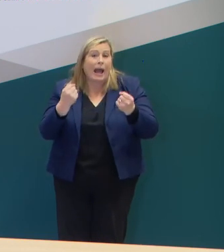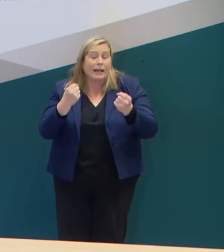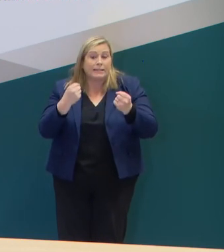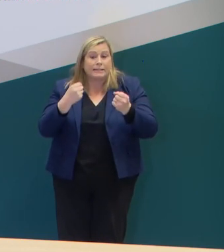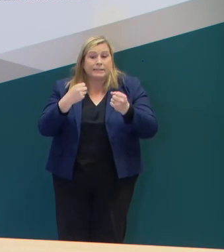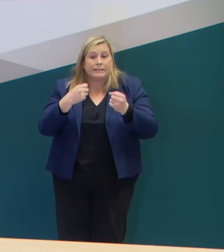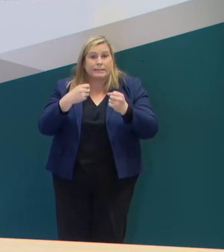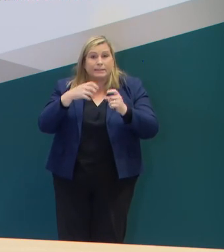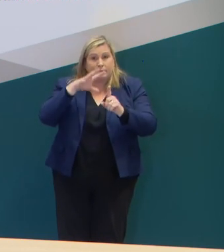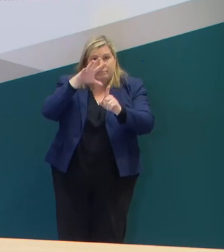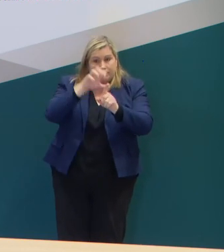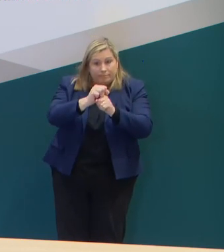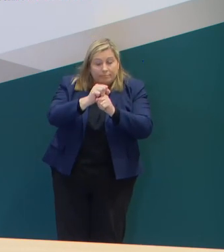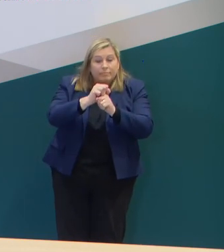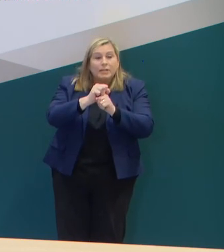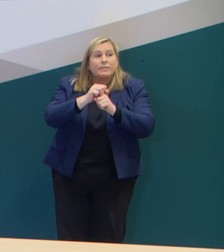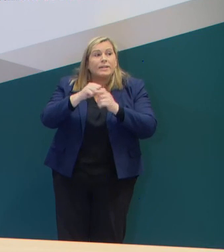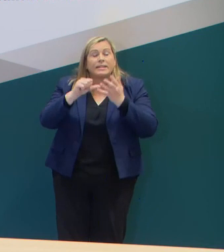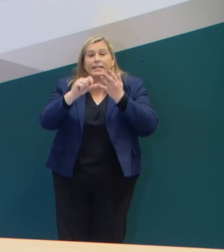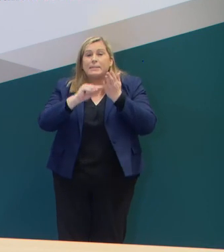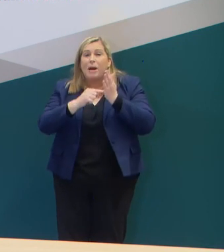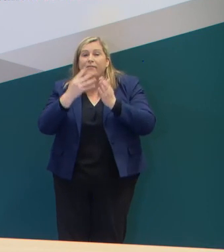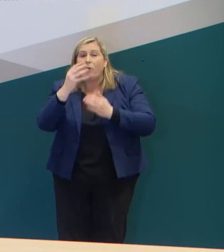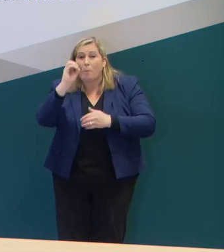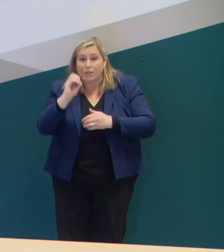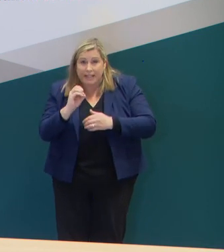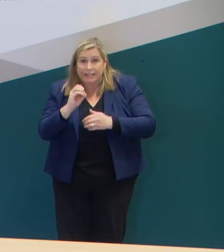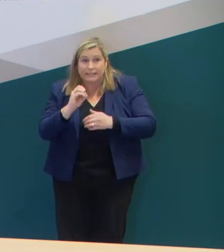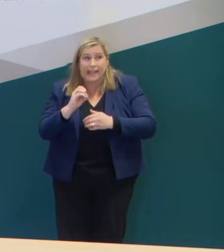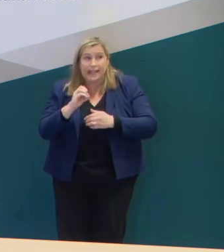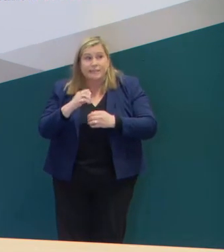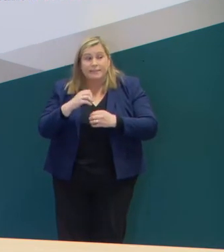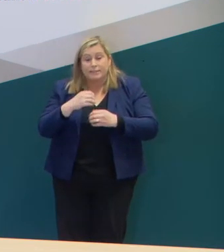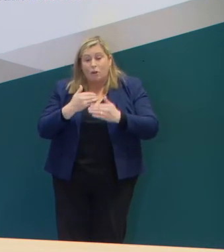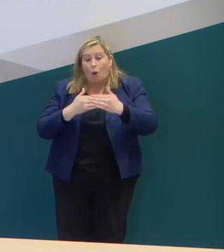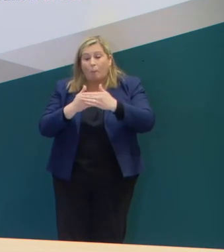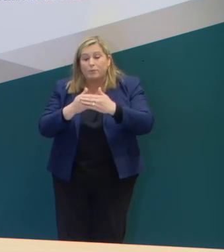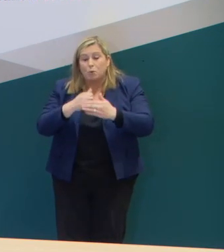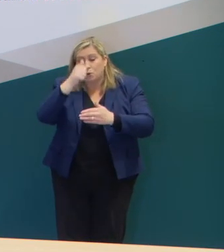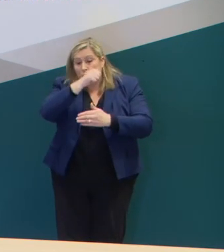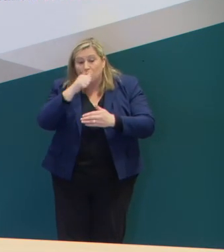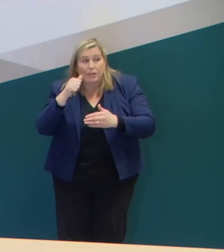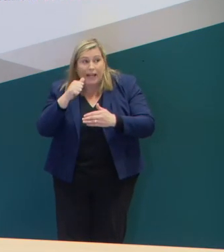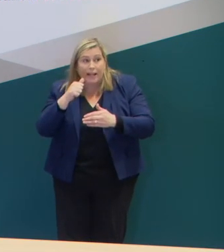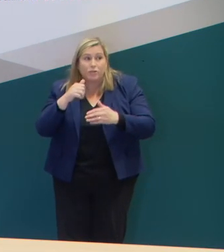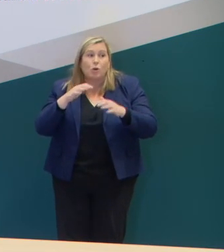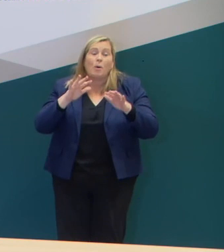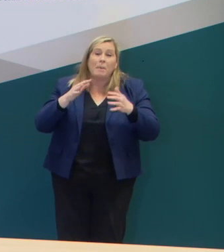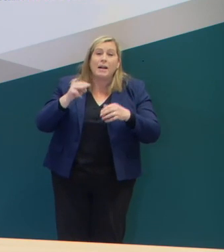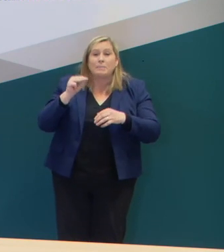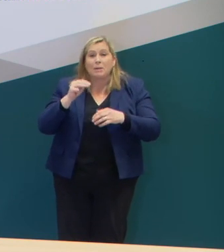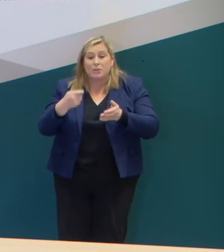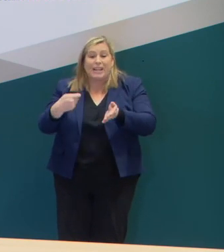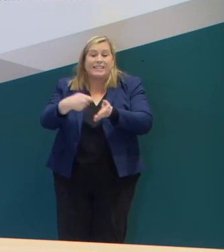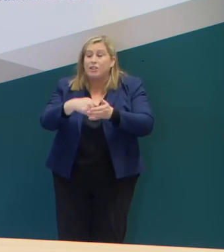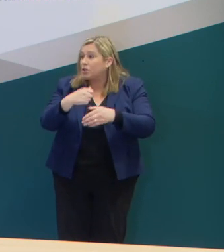of 6.4% was what we had at the NVRL over sort of the week, say, ending Sunday. So it's possible that between the additional